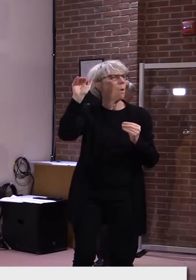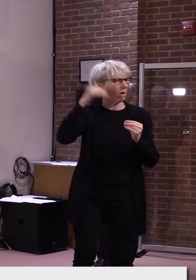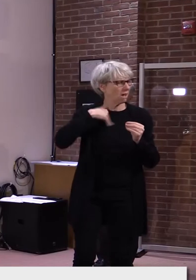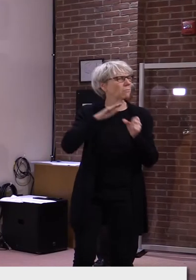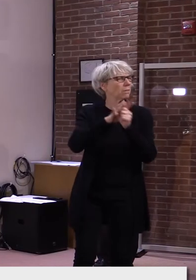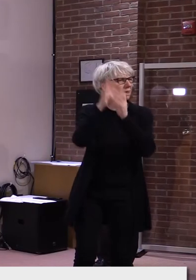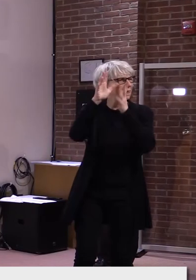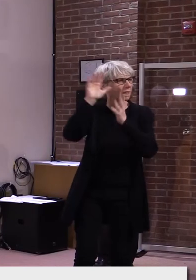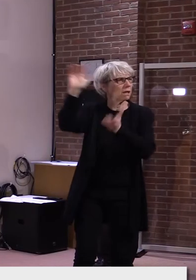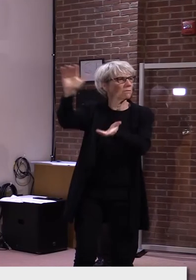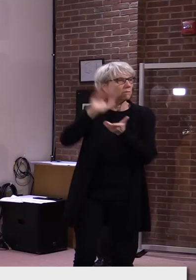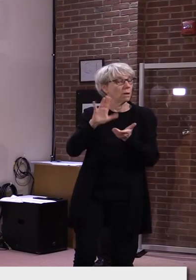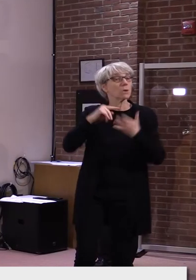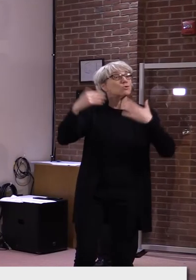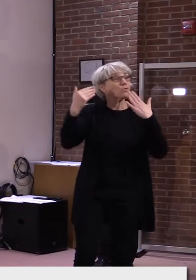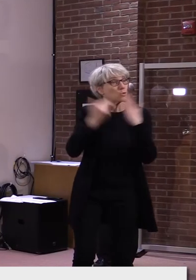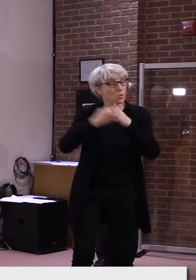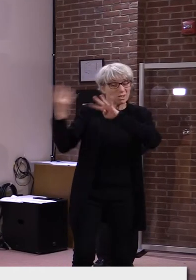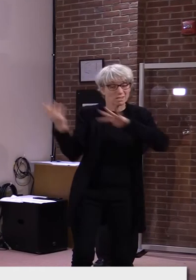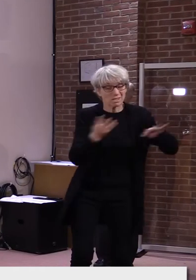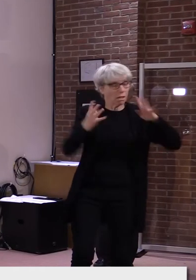point in time so that